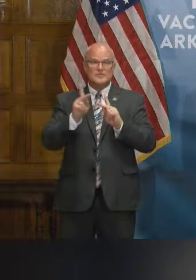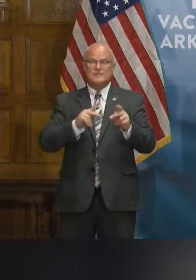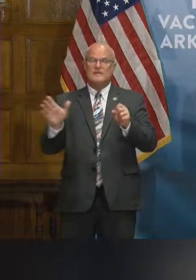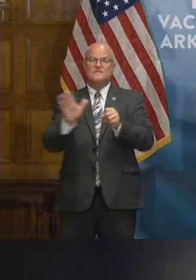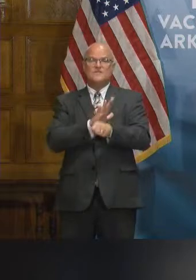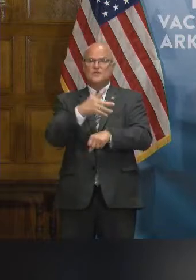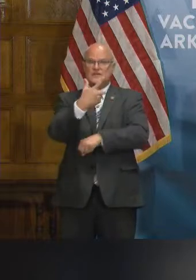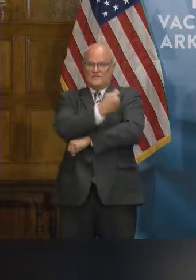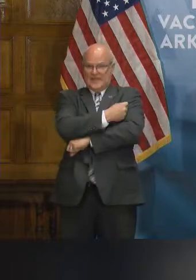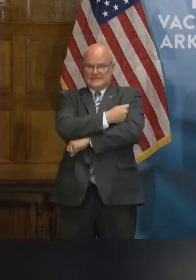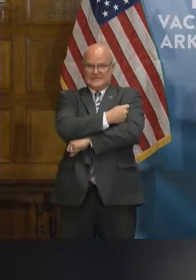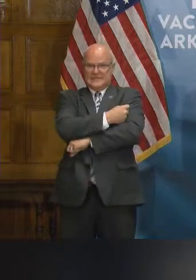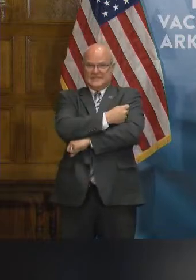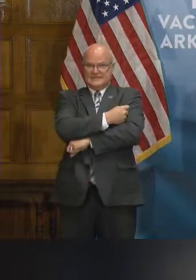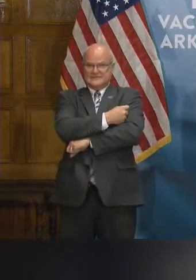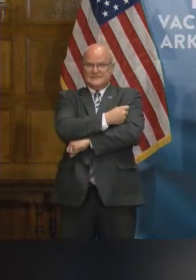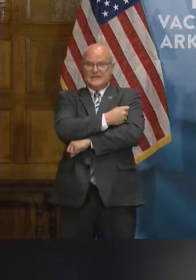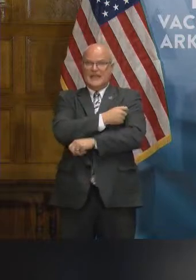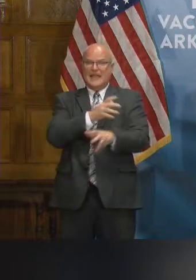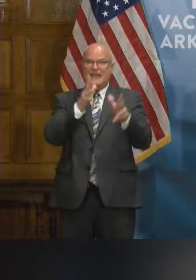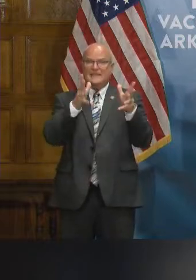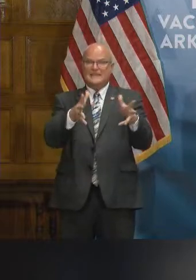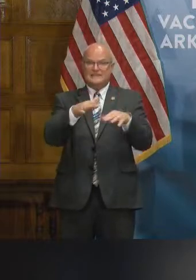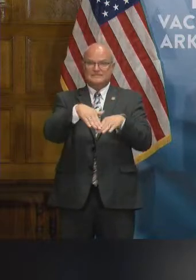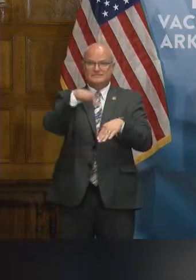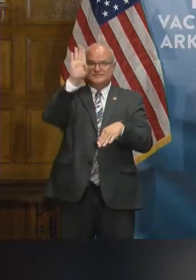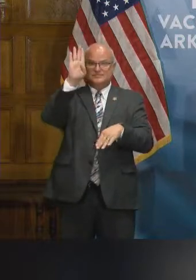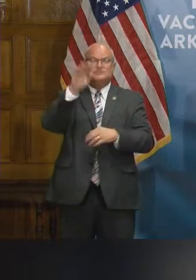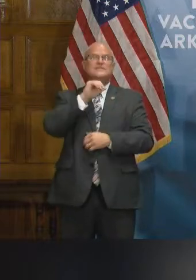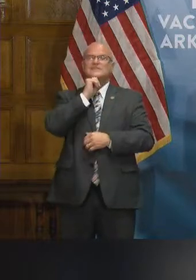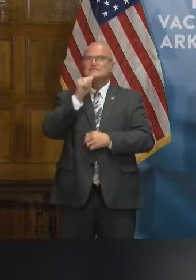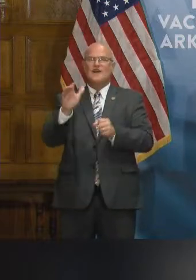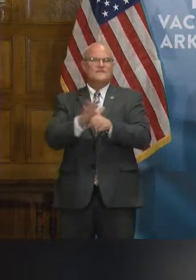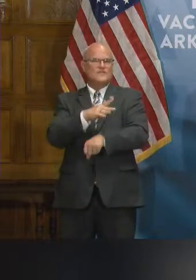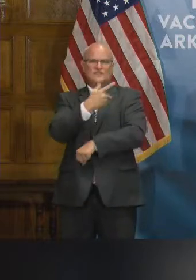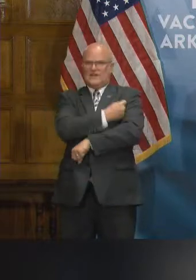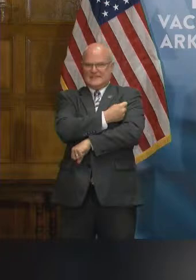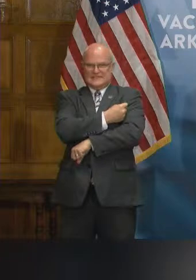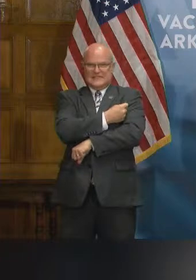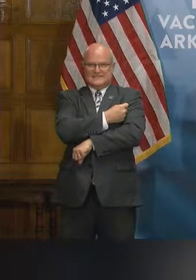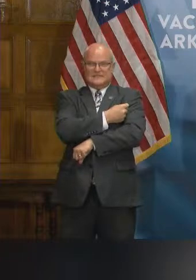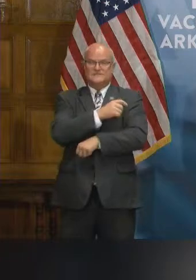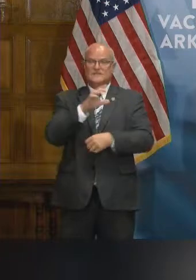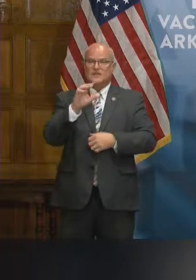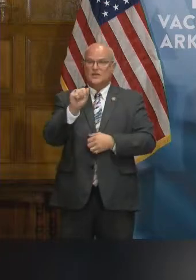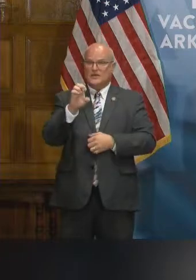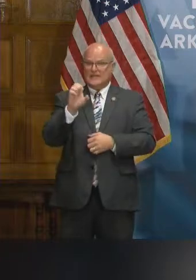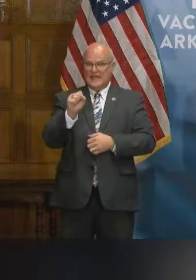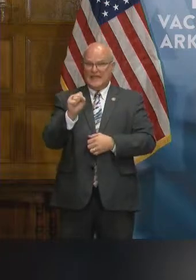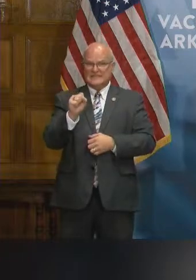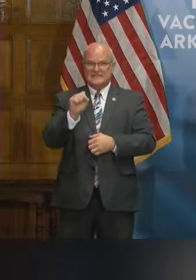fully vaccinated, and the remainder not fully vaccinated, the lighter color. So cases,